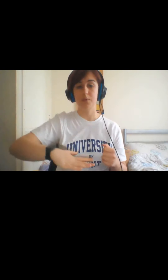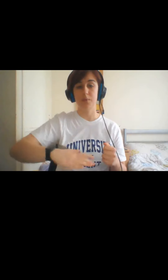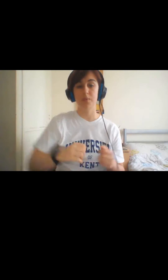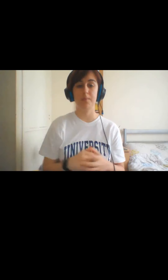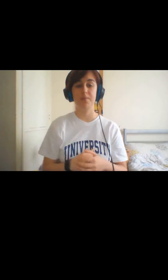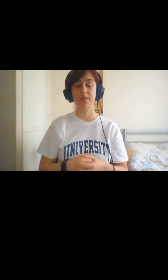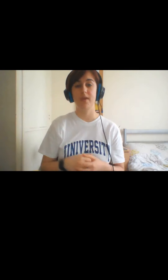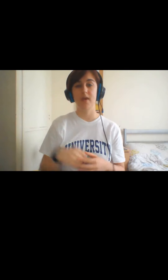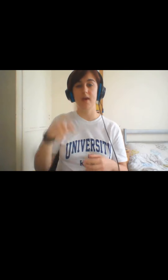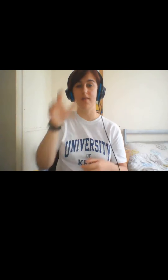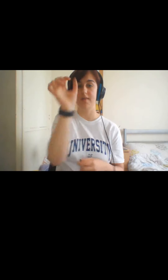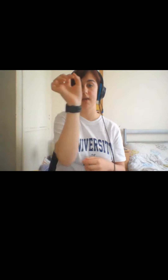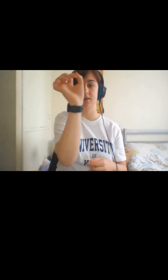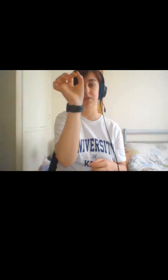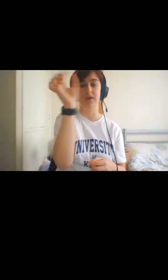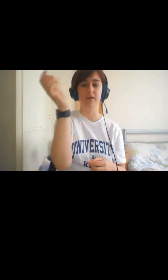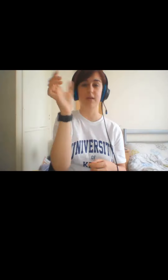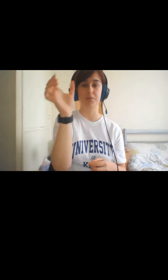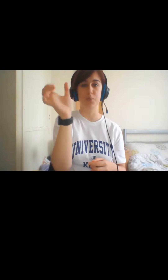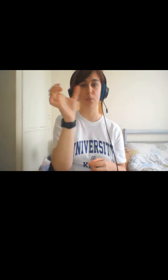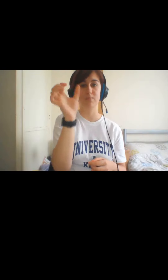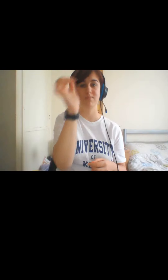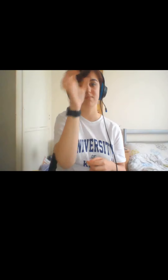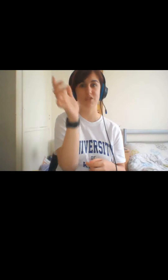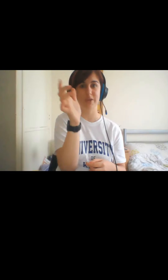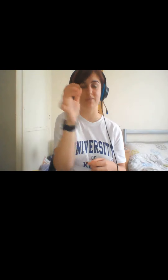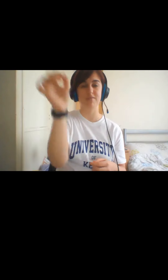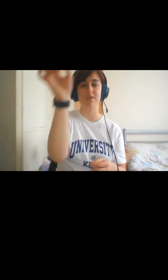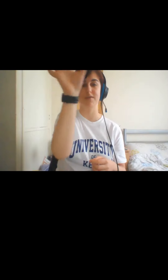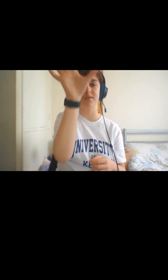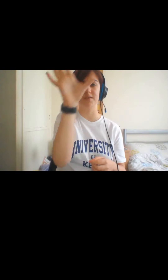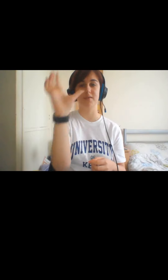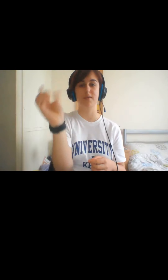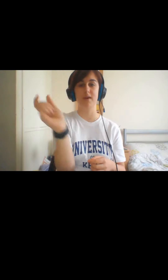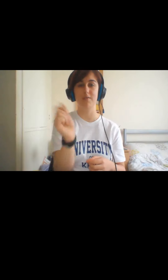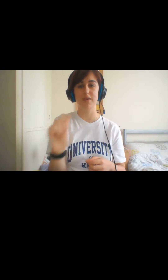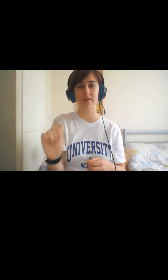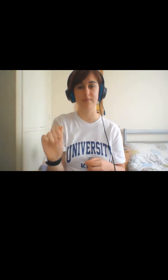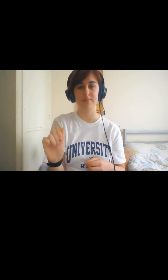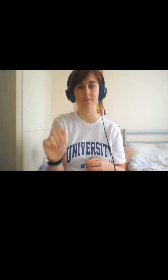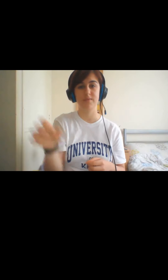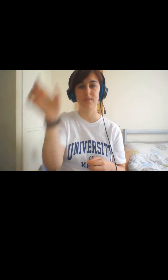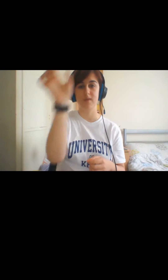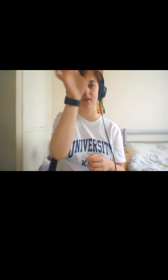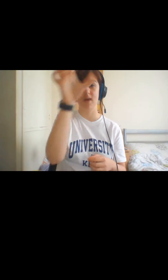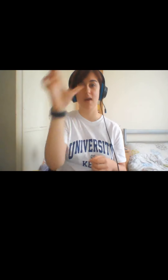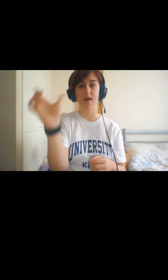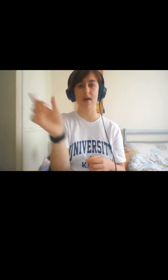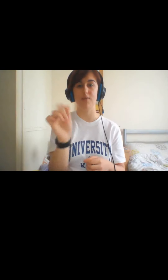south, and then you kind of like draw the shape of Africa. So Africa,